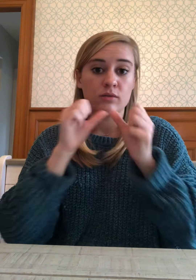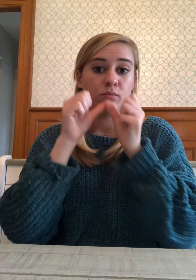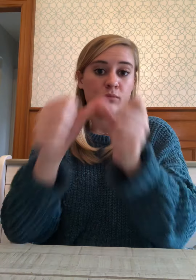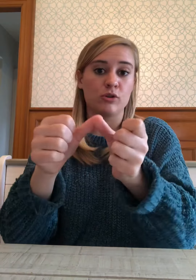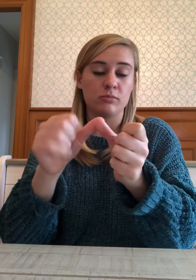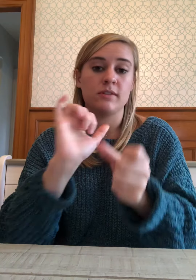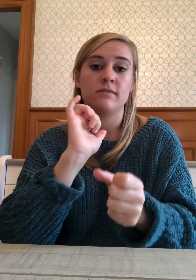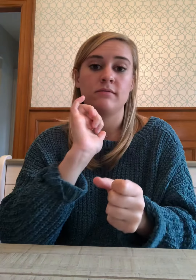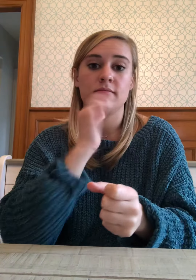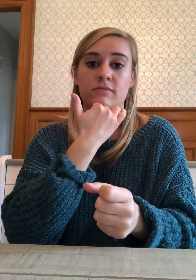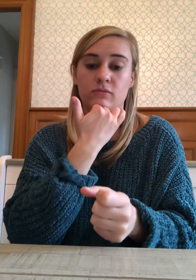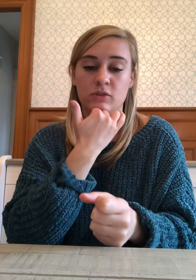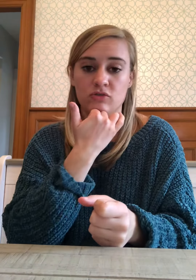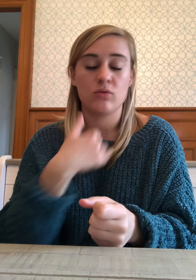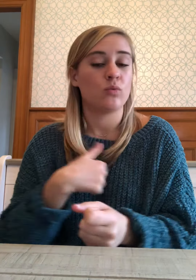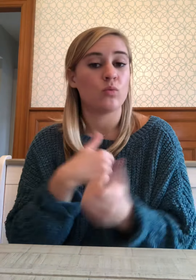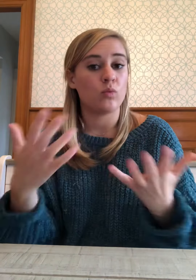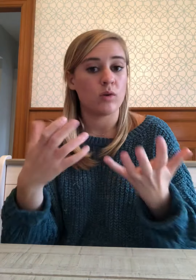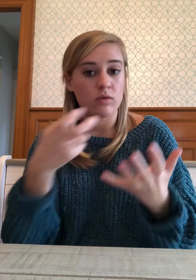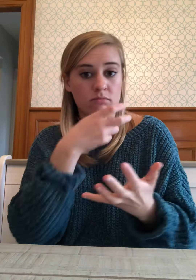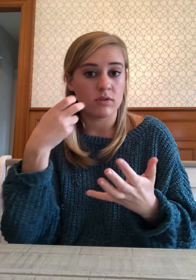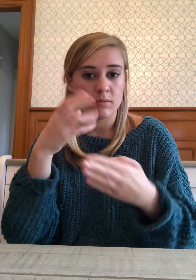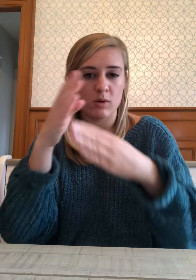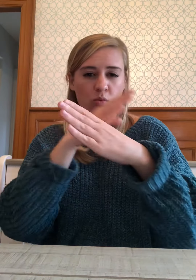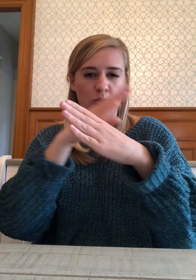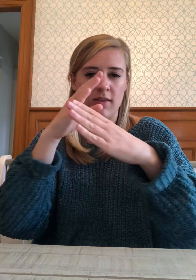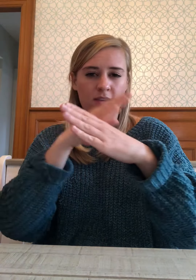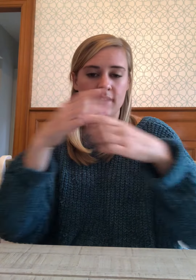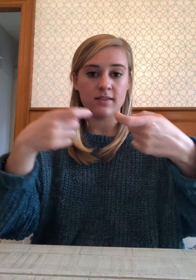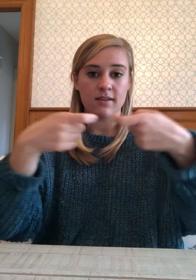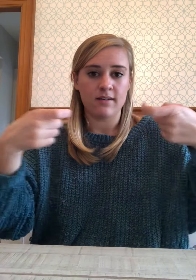orthodontic springs to function within the elastic limit.